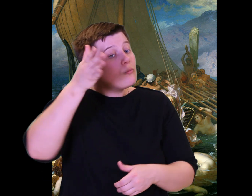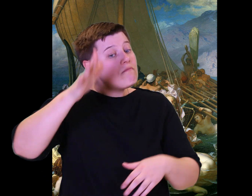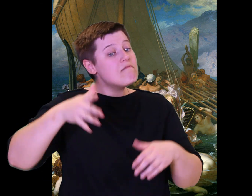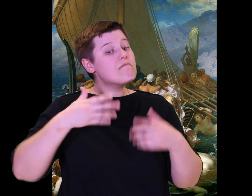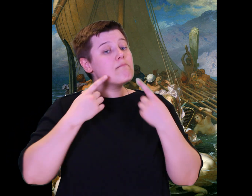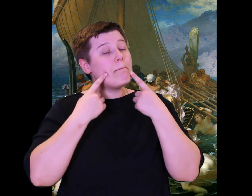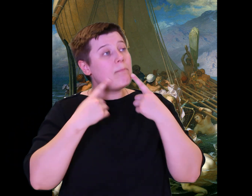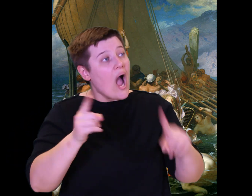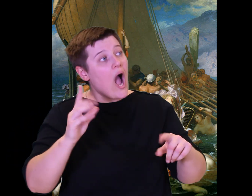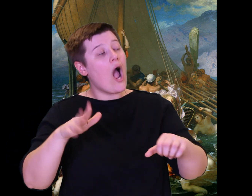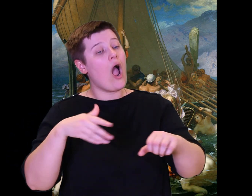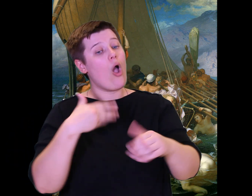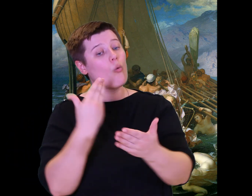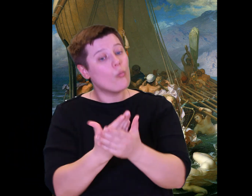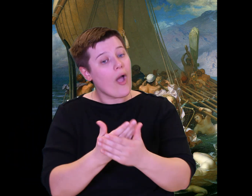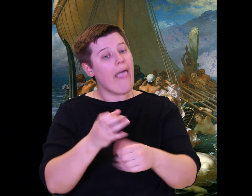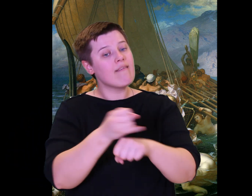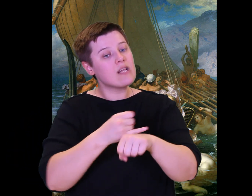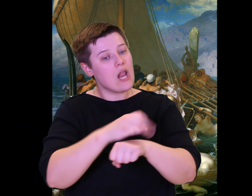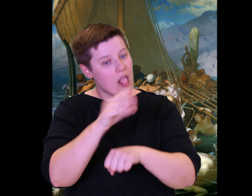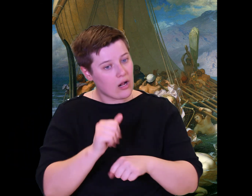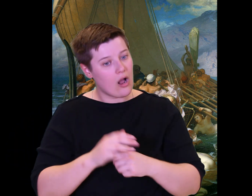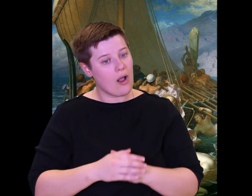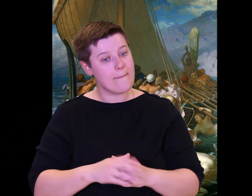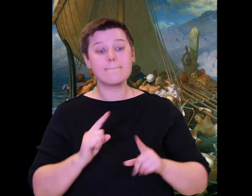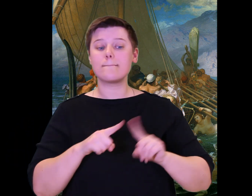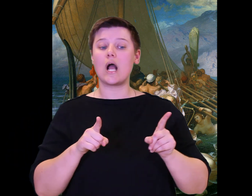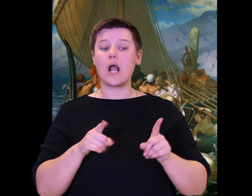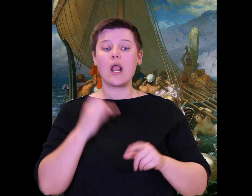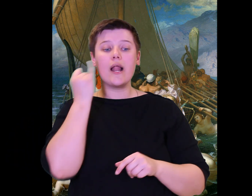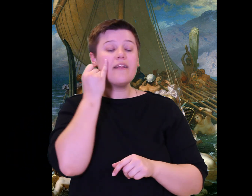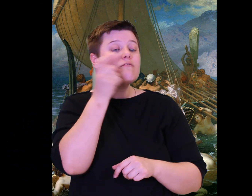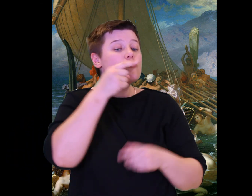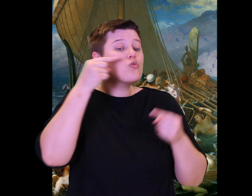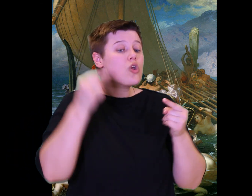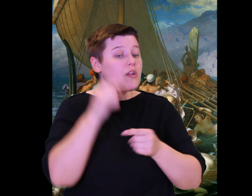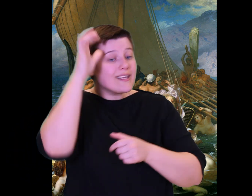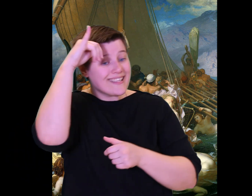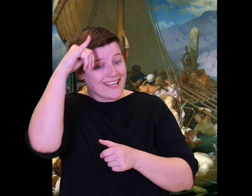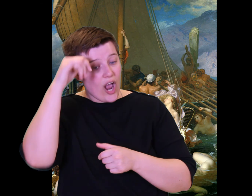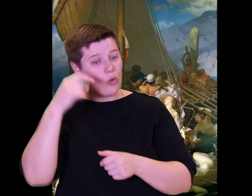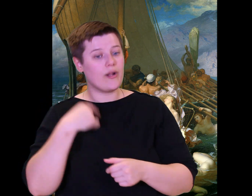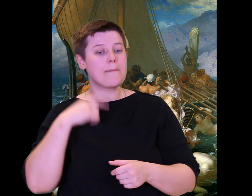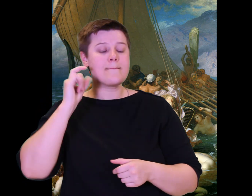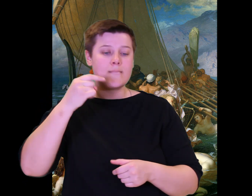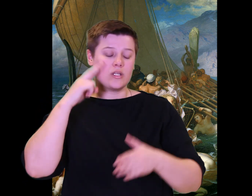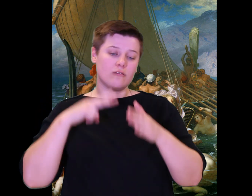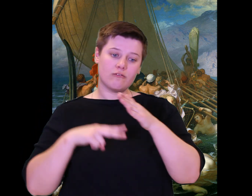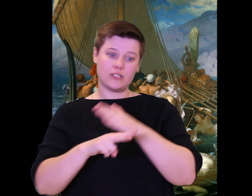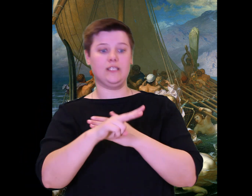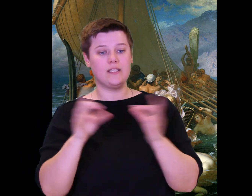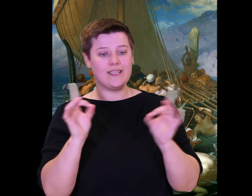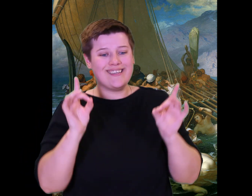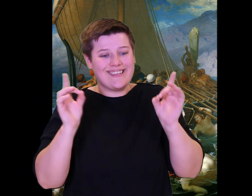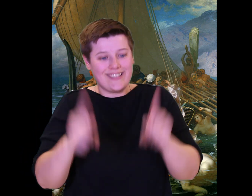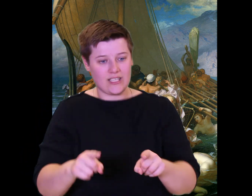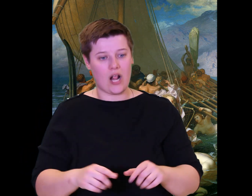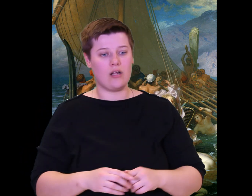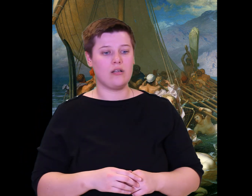They never reproduce or die. If you can remember home and leave the cows unharmed, you will last arrive